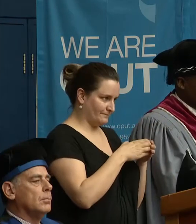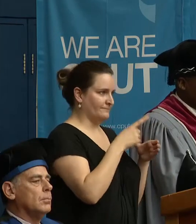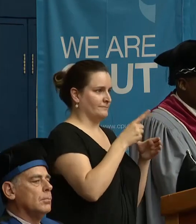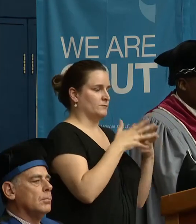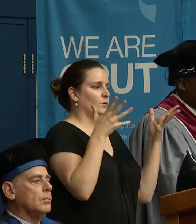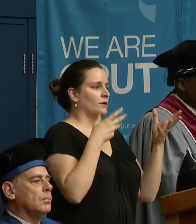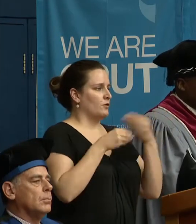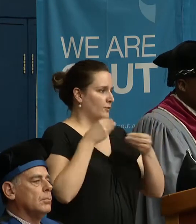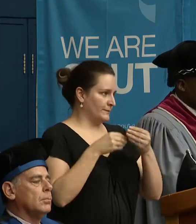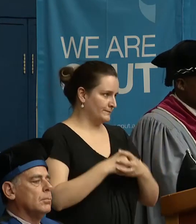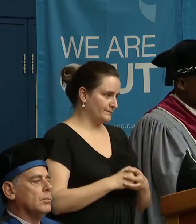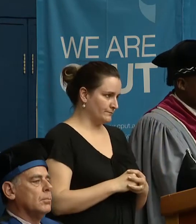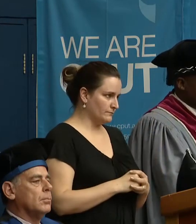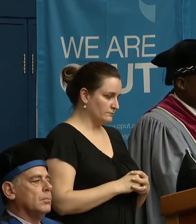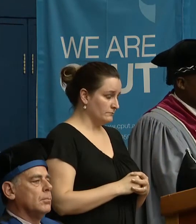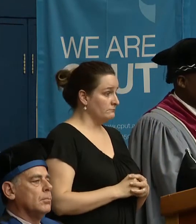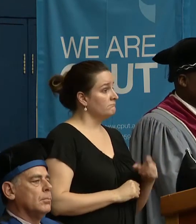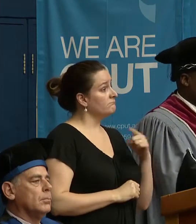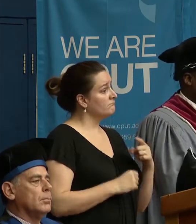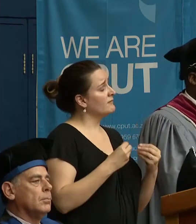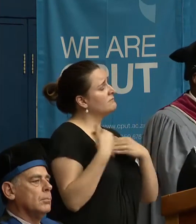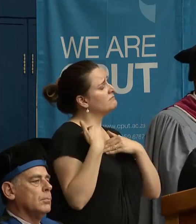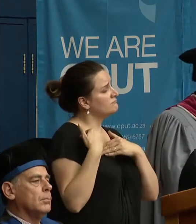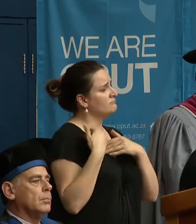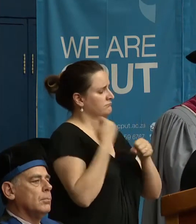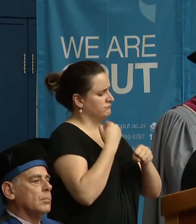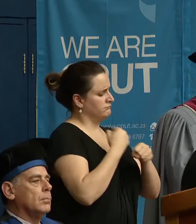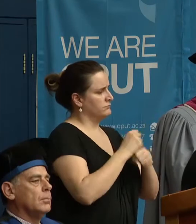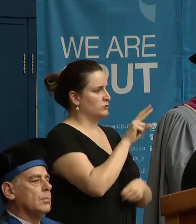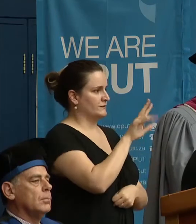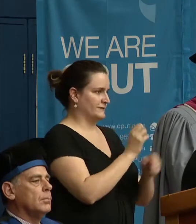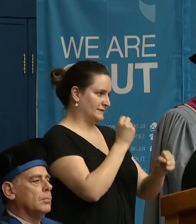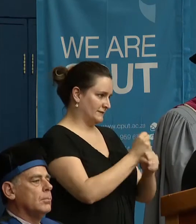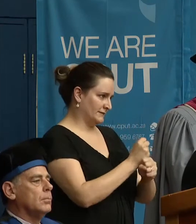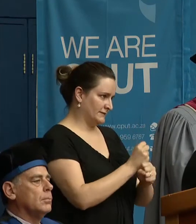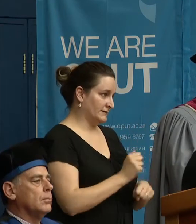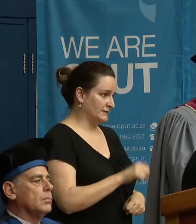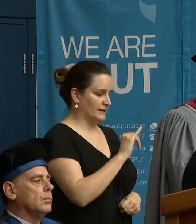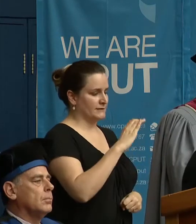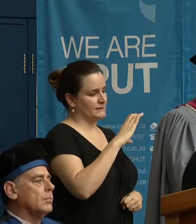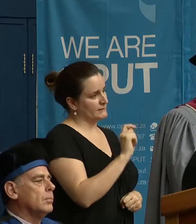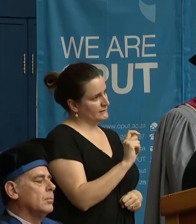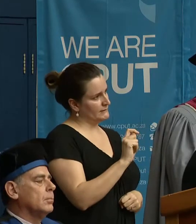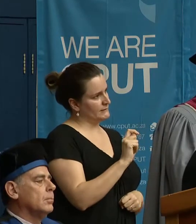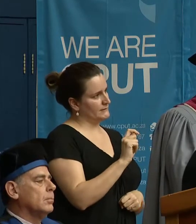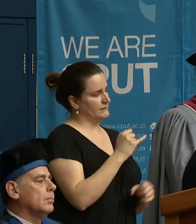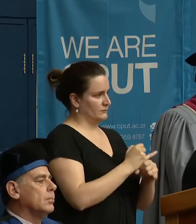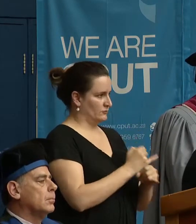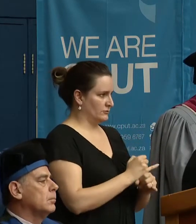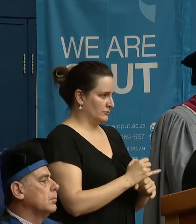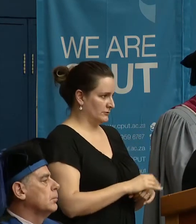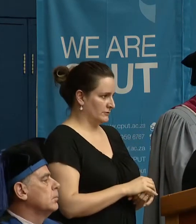economy. Nivesh has more than 25 years of experience in the ICT industry and has